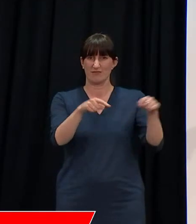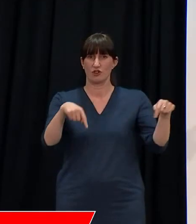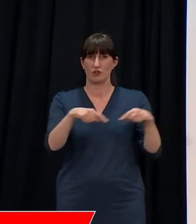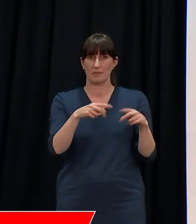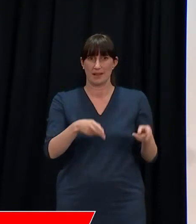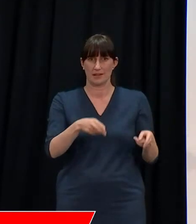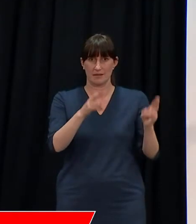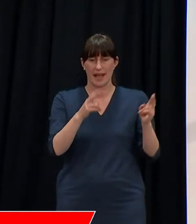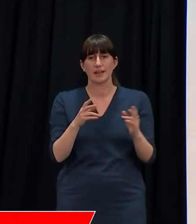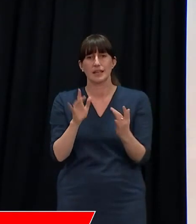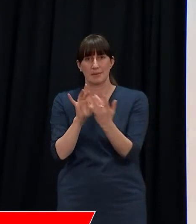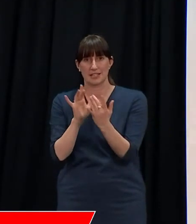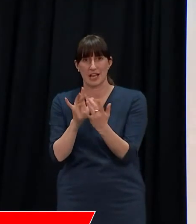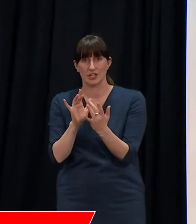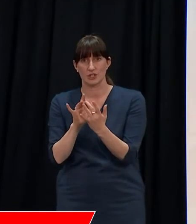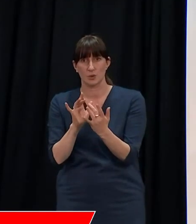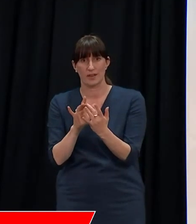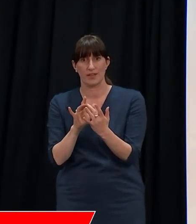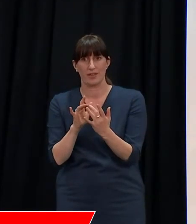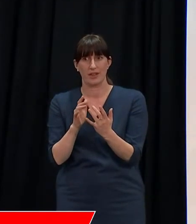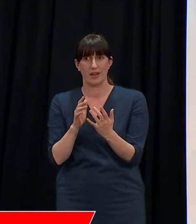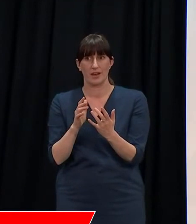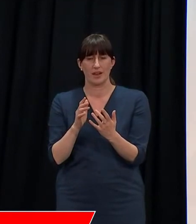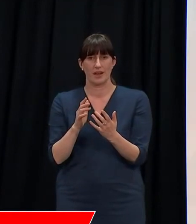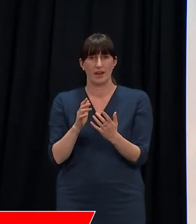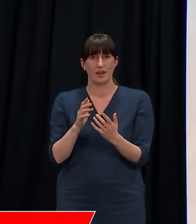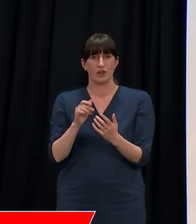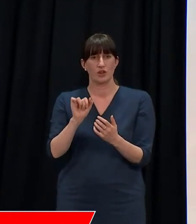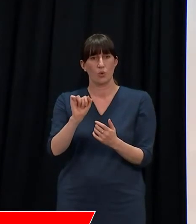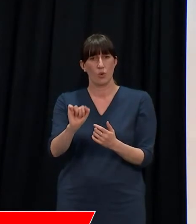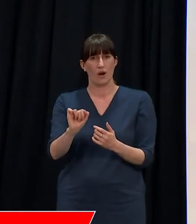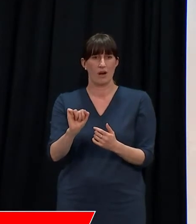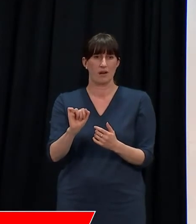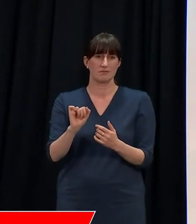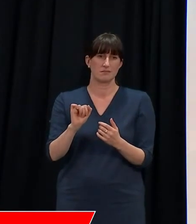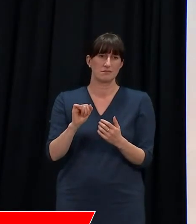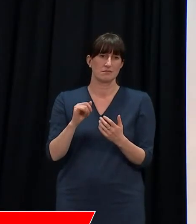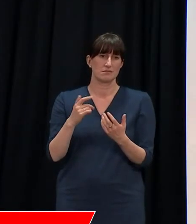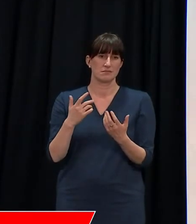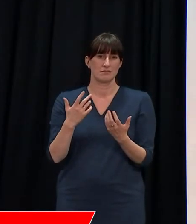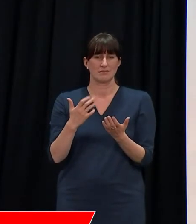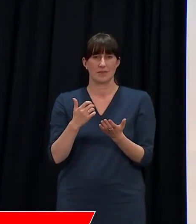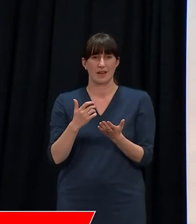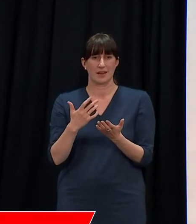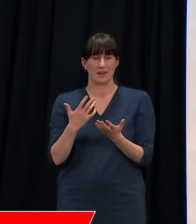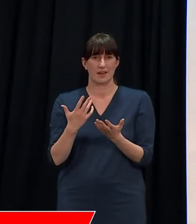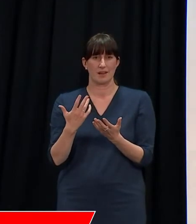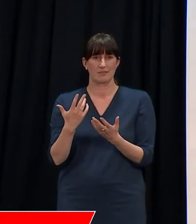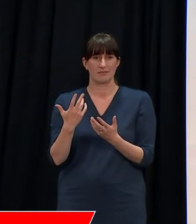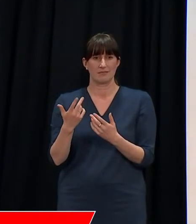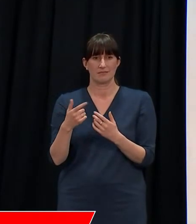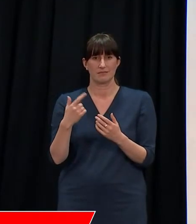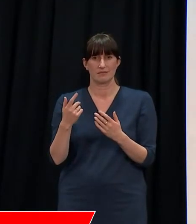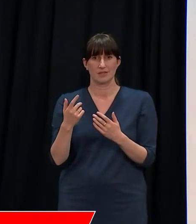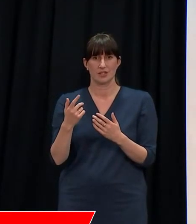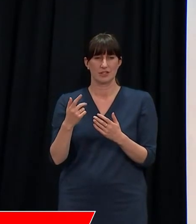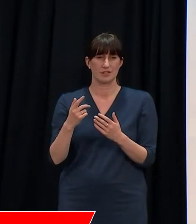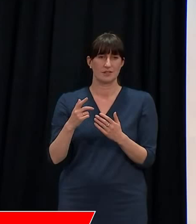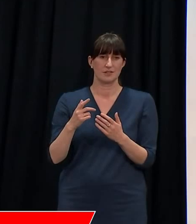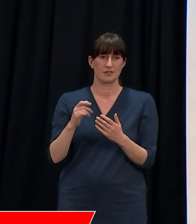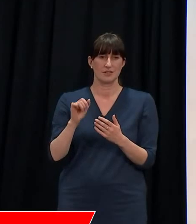consular officials so that if they have an emergency need to travel back, they can access that pathway to get back into New Zealand. But I